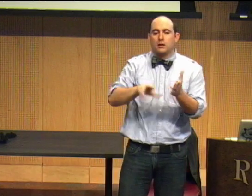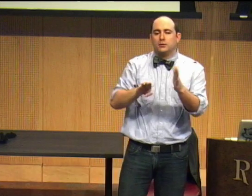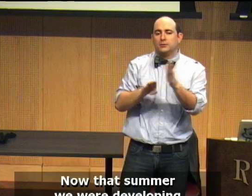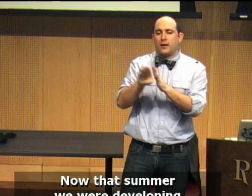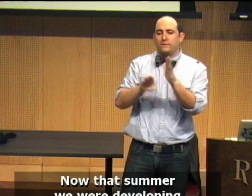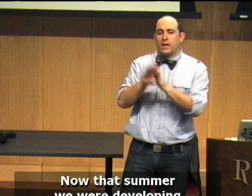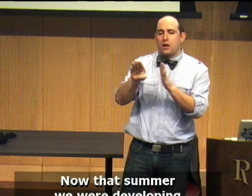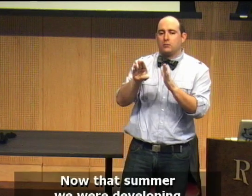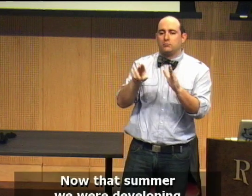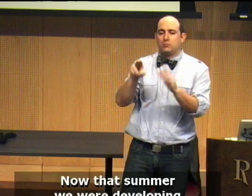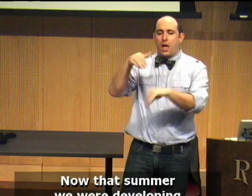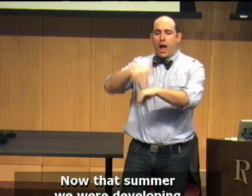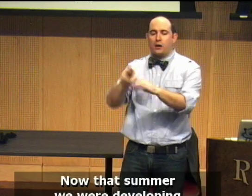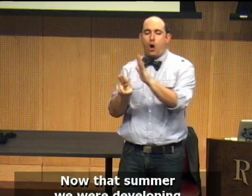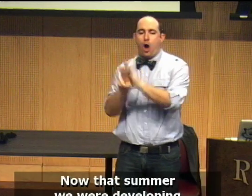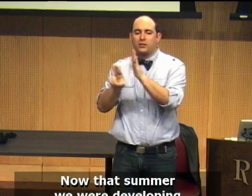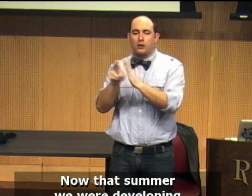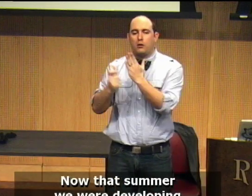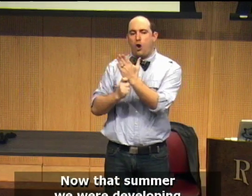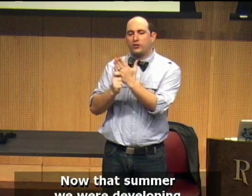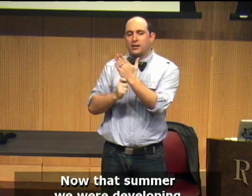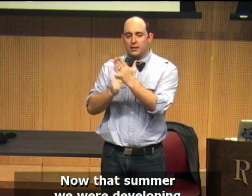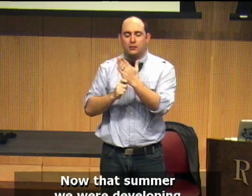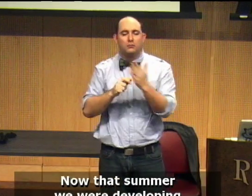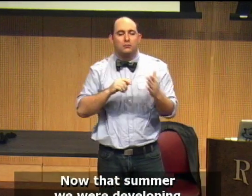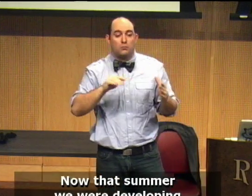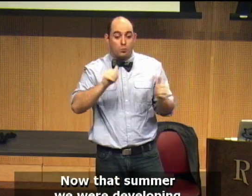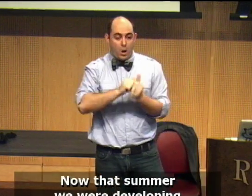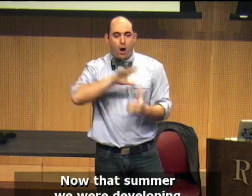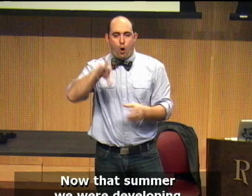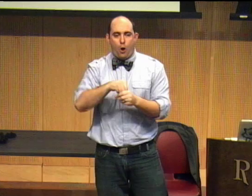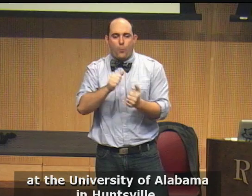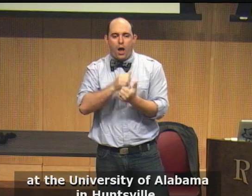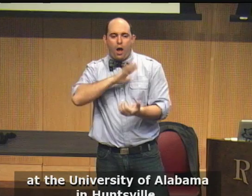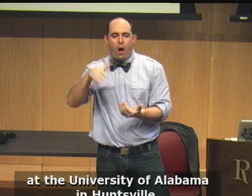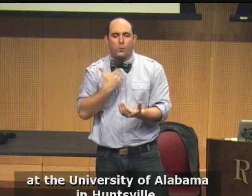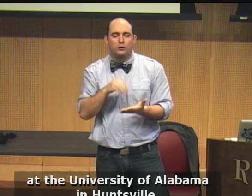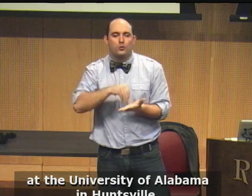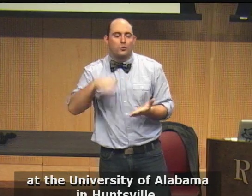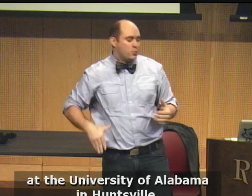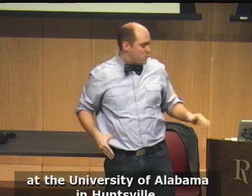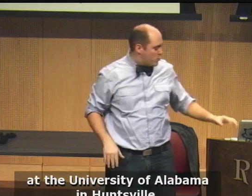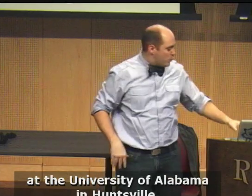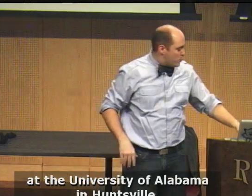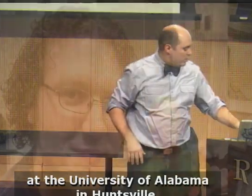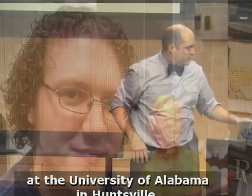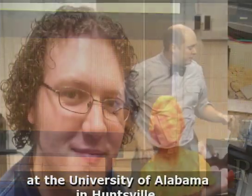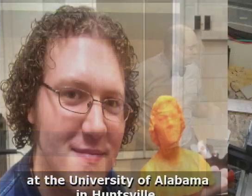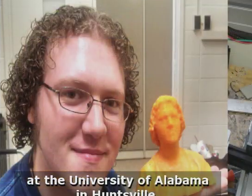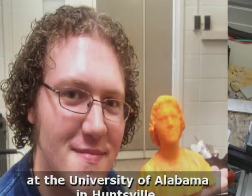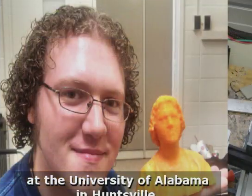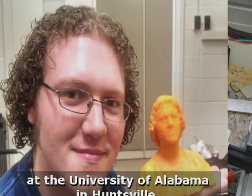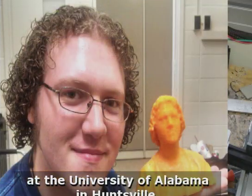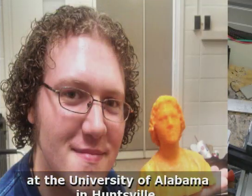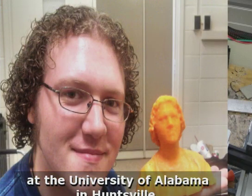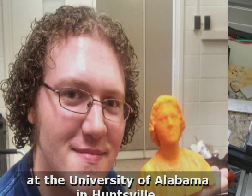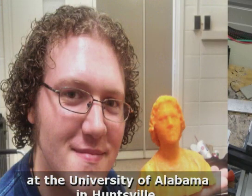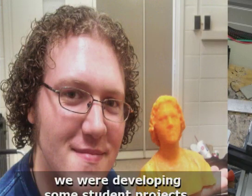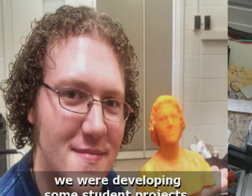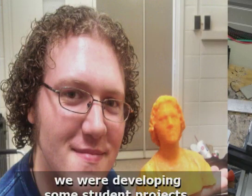Now, that summer, we were developing at the University of Alabama in Huntsville, we were